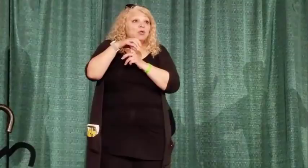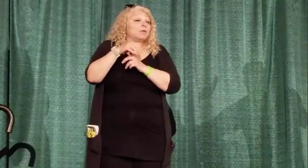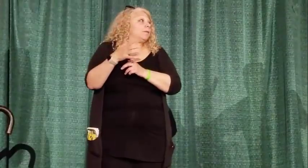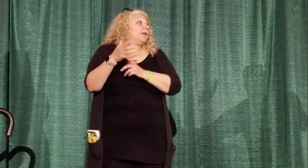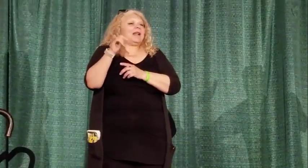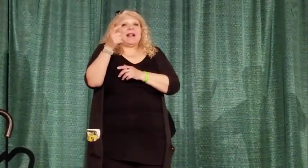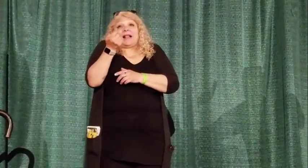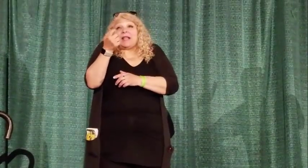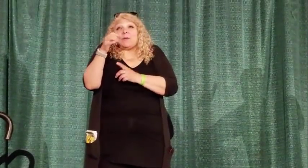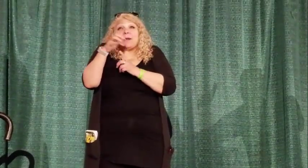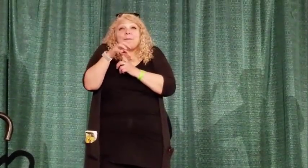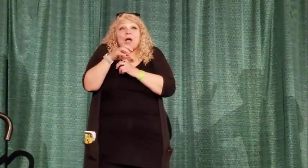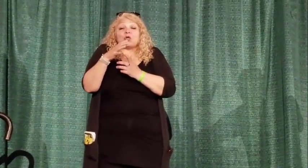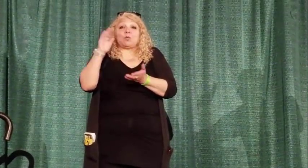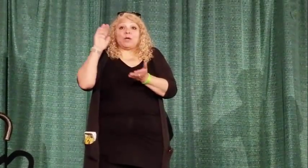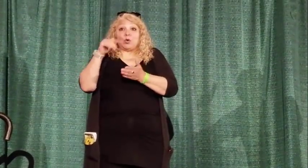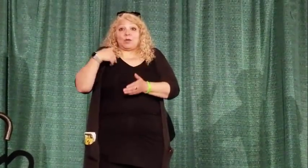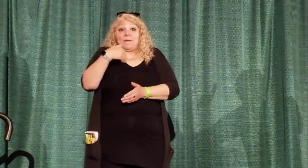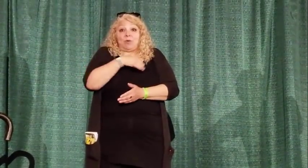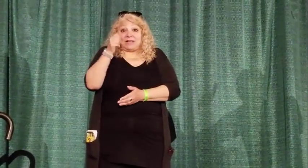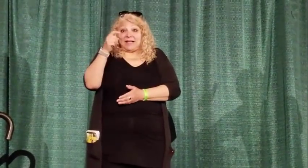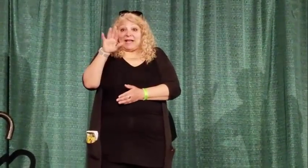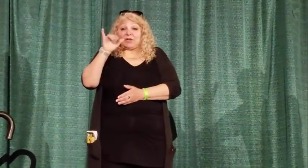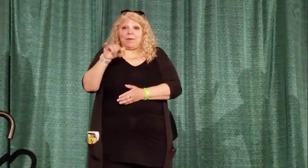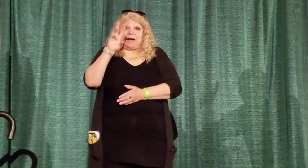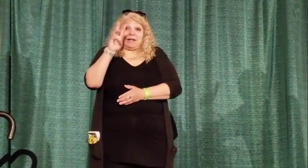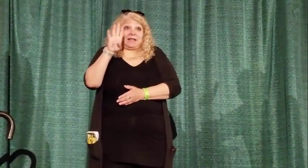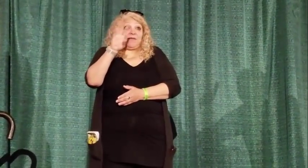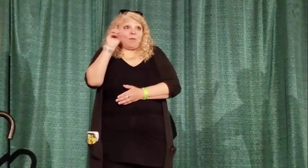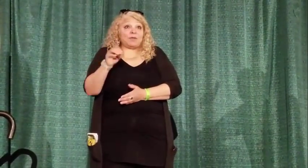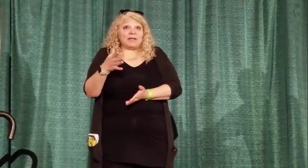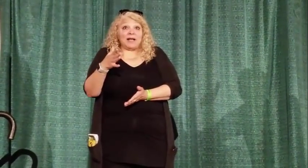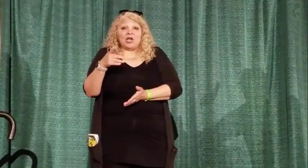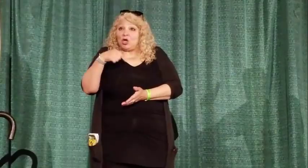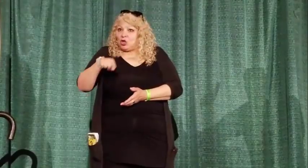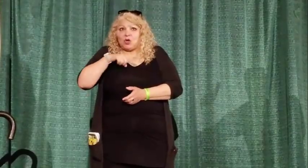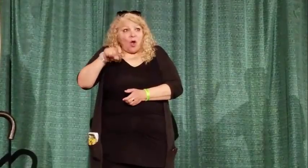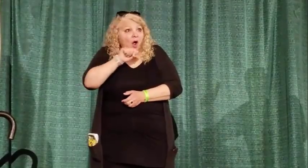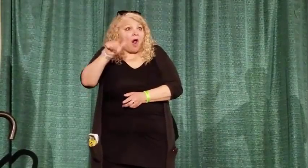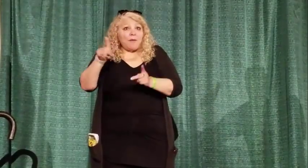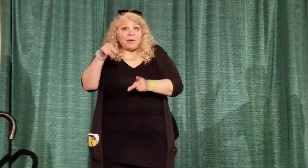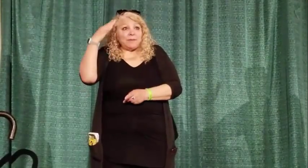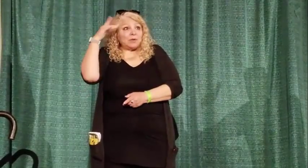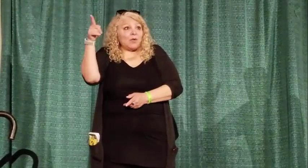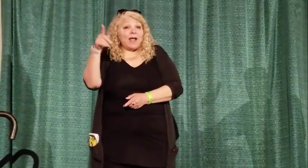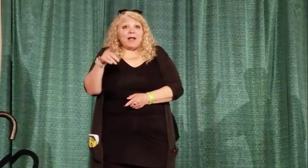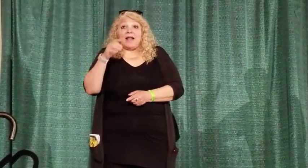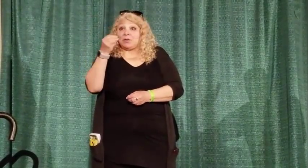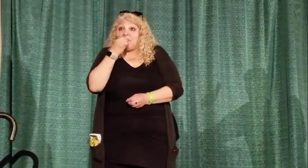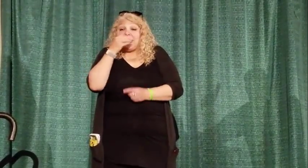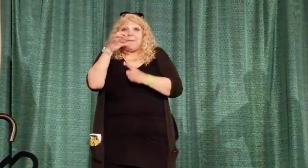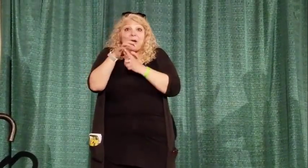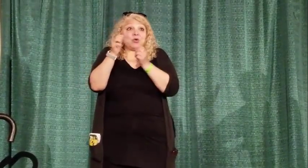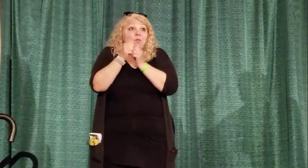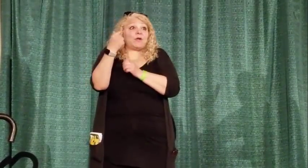even a little bit of mushrooms reduces breast cancer by 64%. Doesn't everybody have to know this? What about mushrooms with greens?